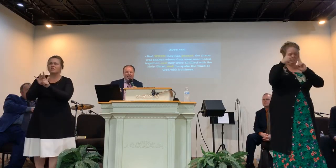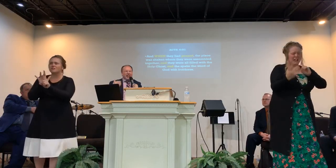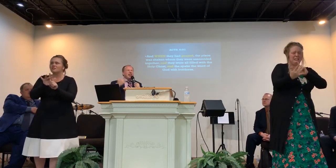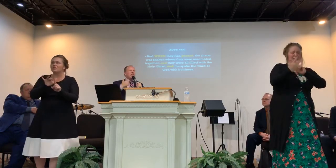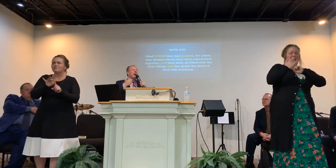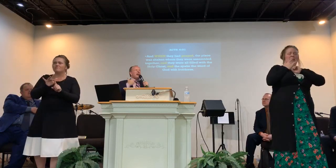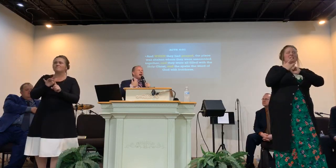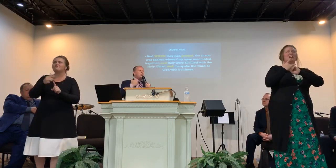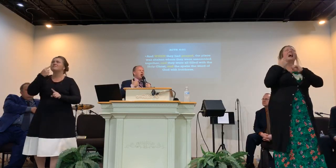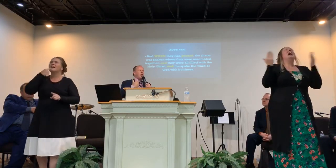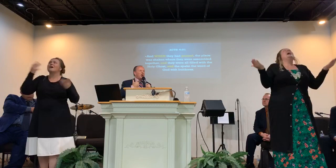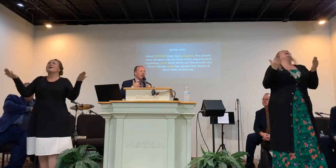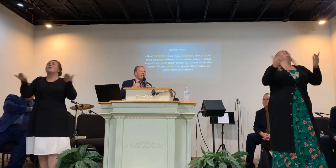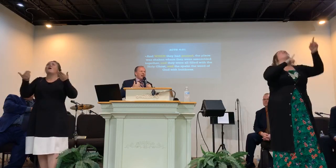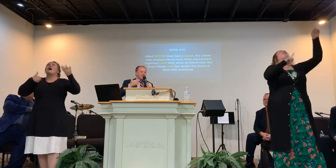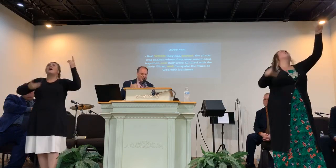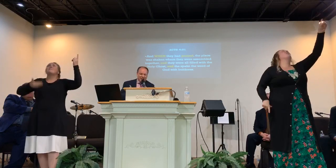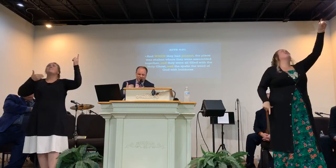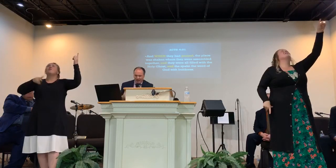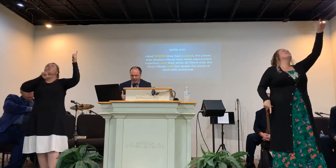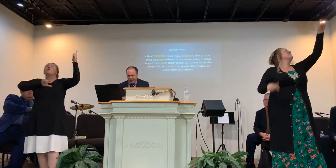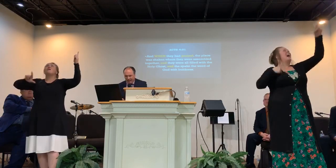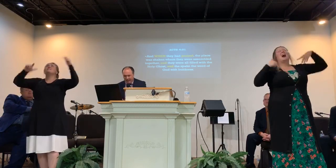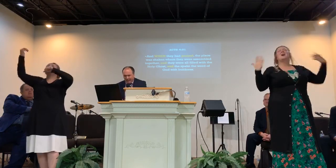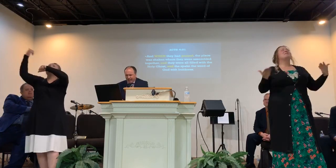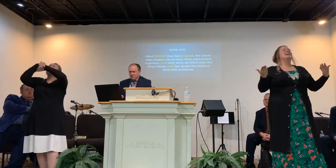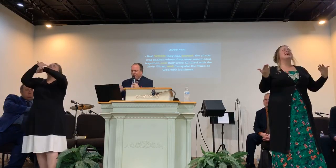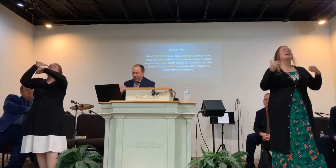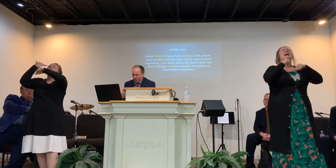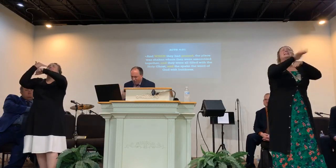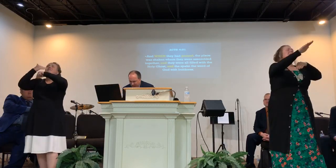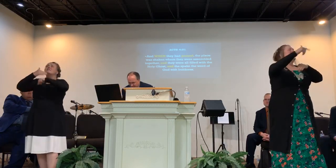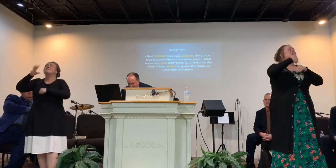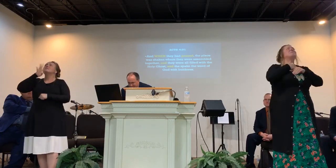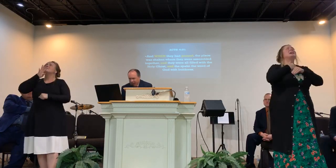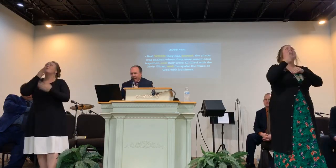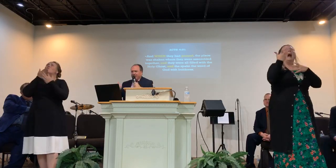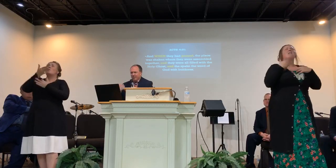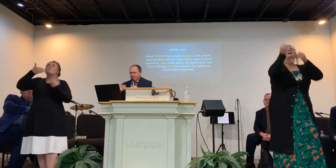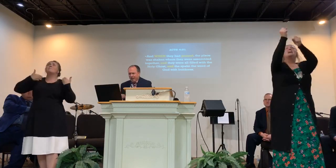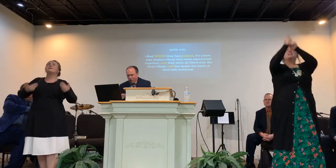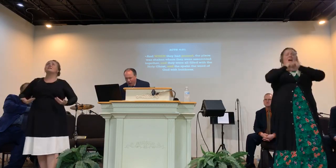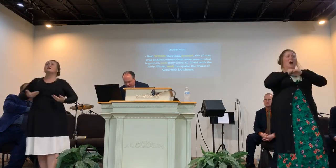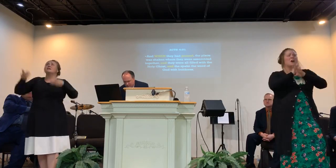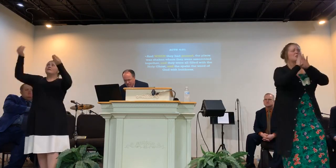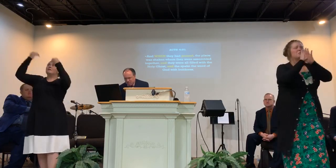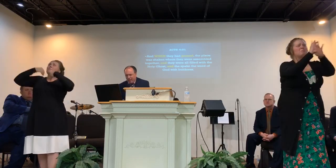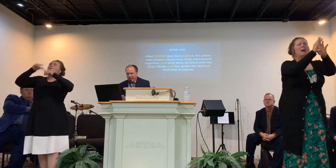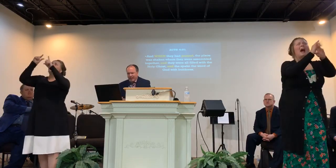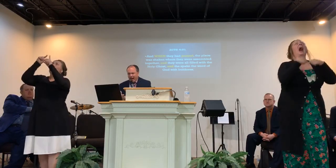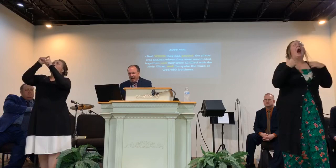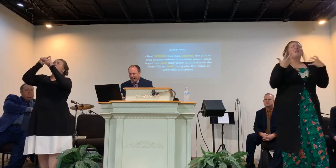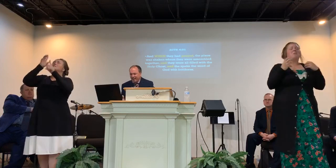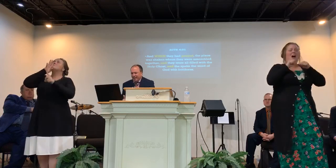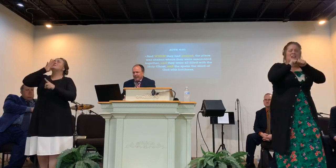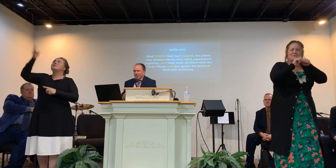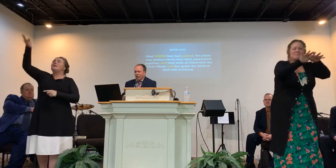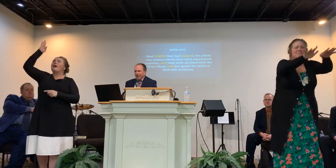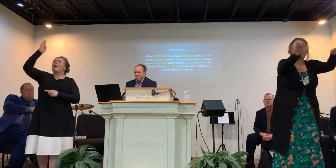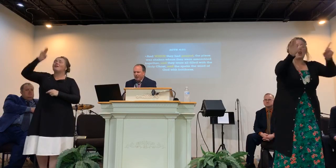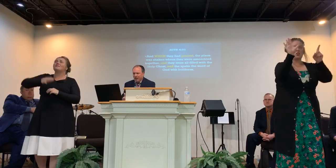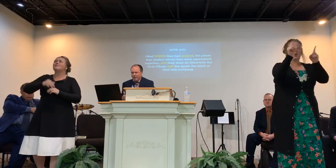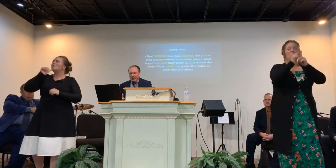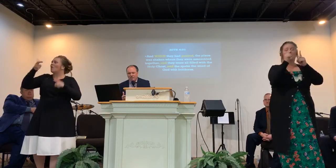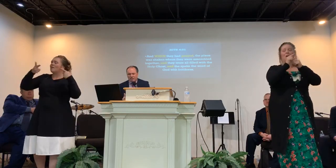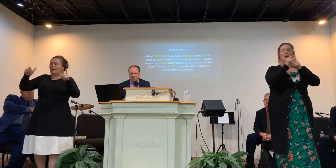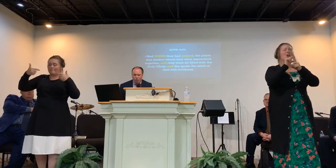says, "Here I am, Lord. Send me. Speak through me. Give me the words to speak, God. Don't